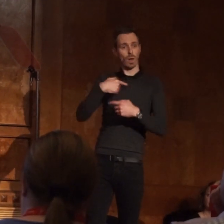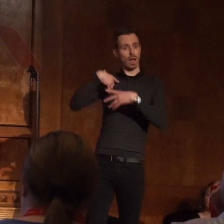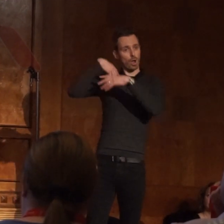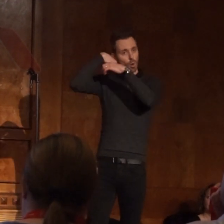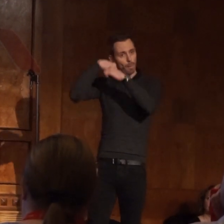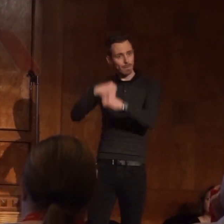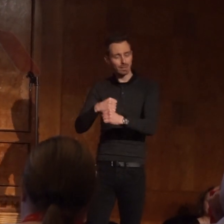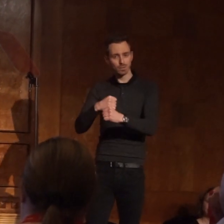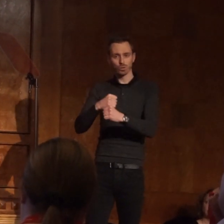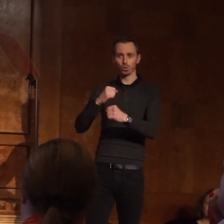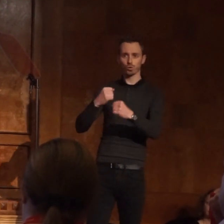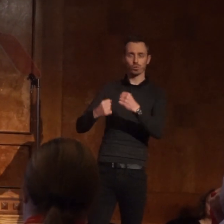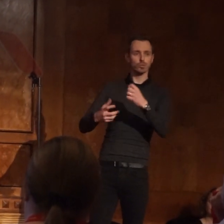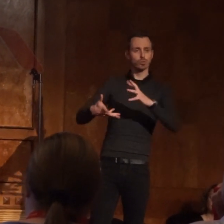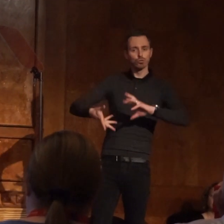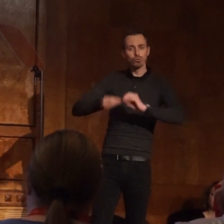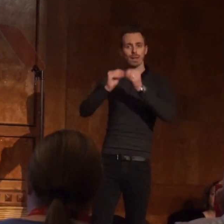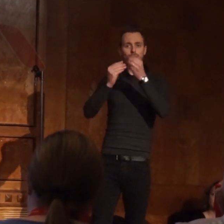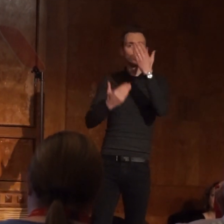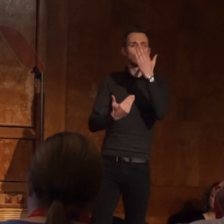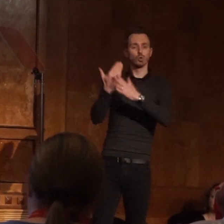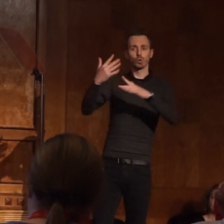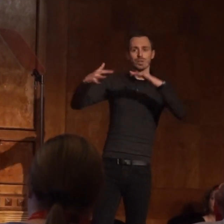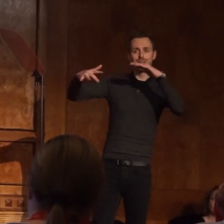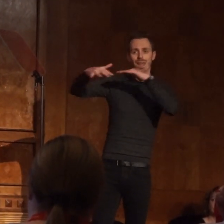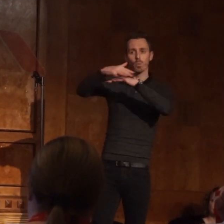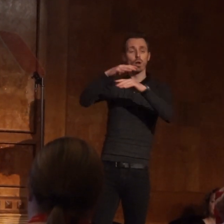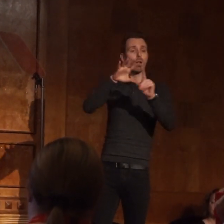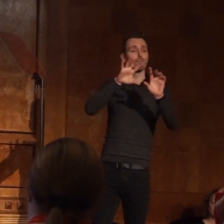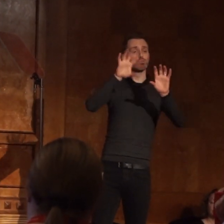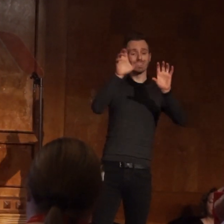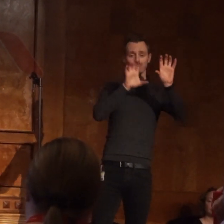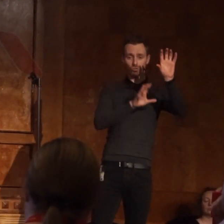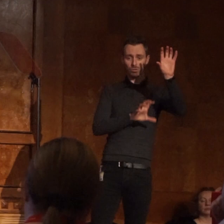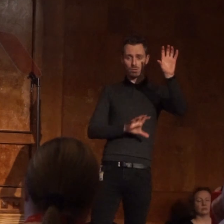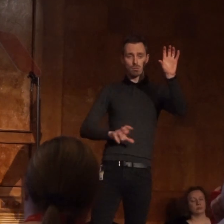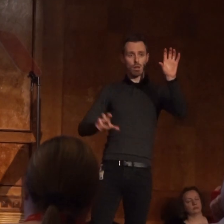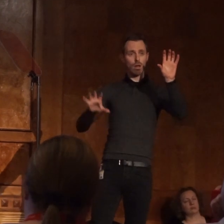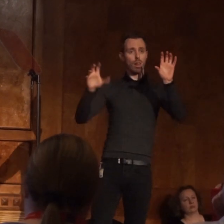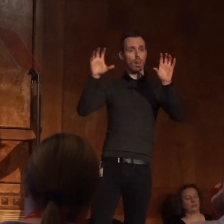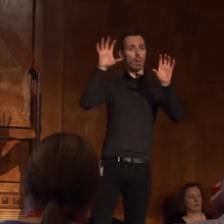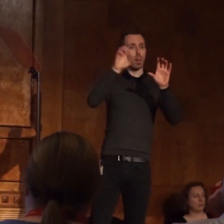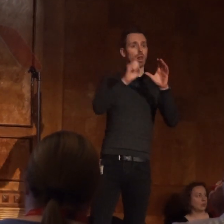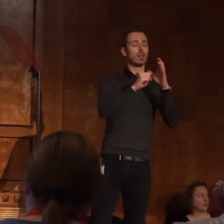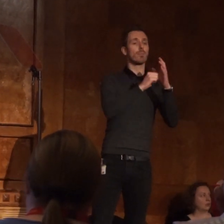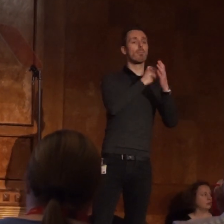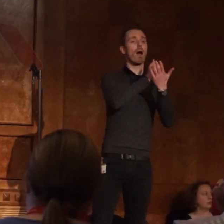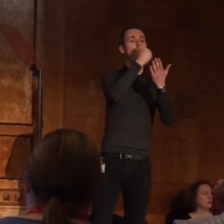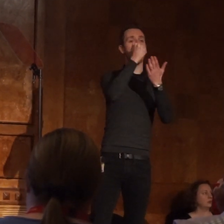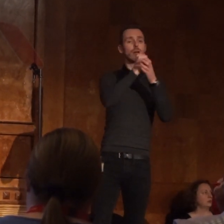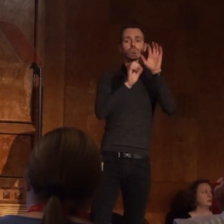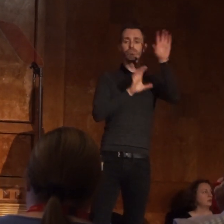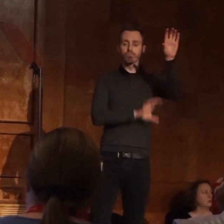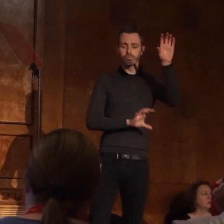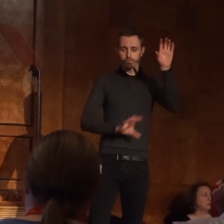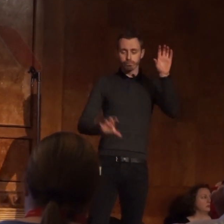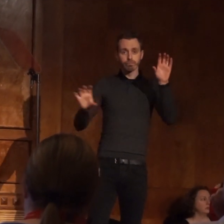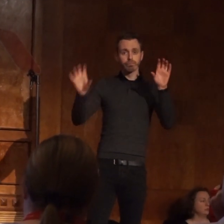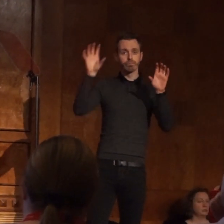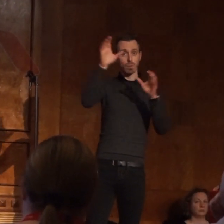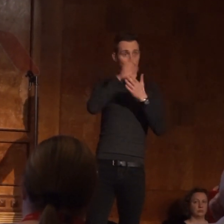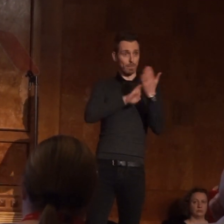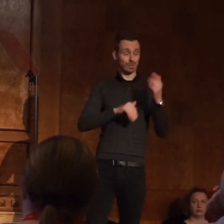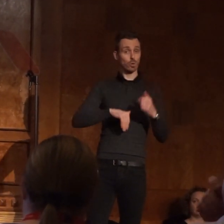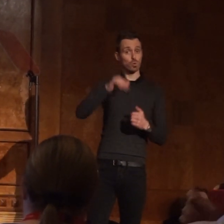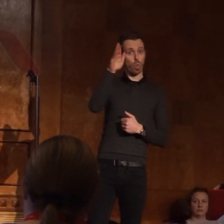new network of regional development banks so that we can ensure that areas such as the Northwest will always